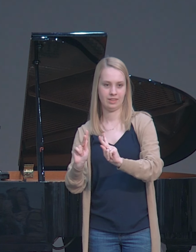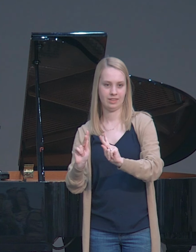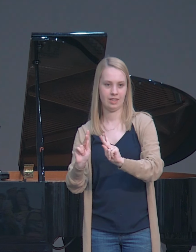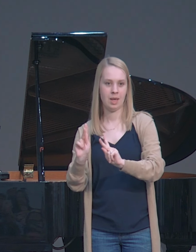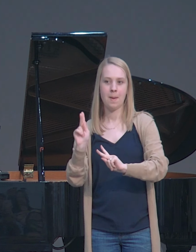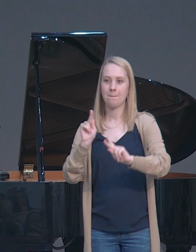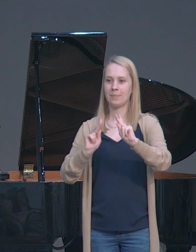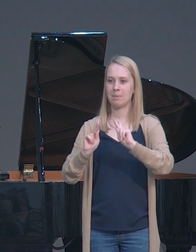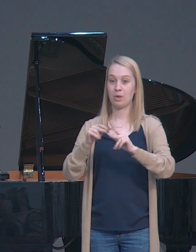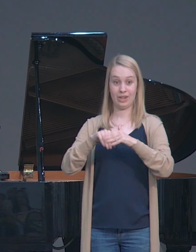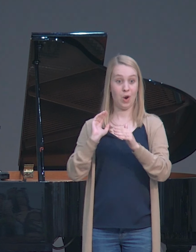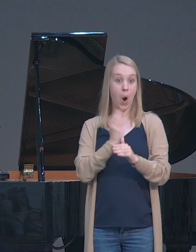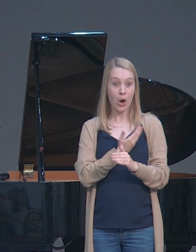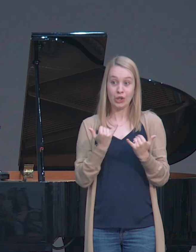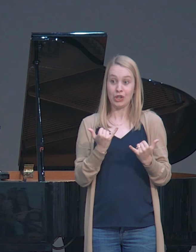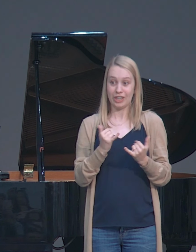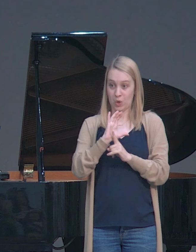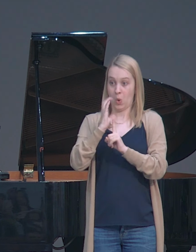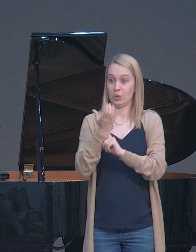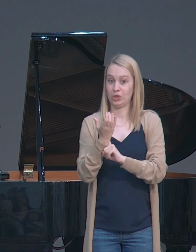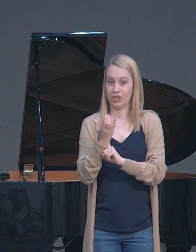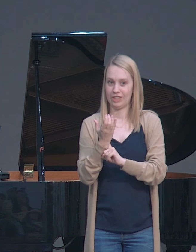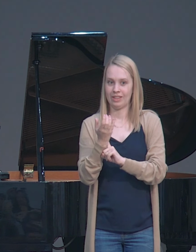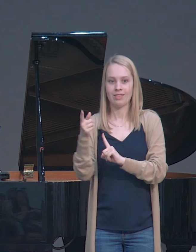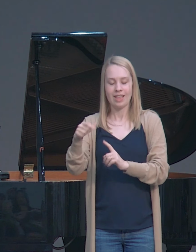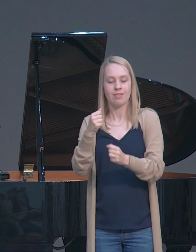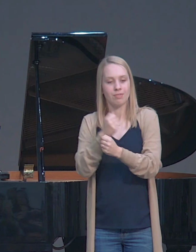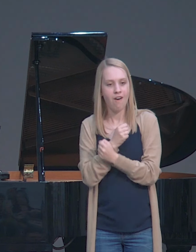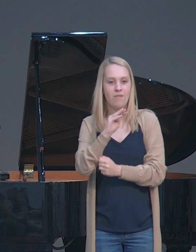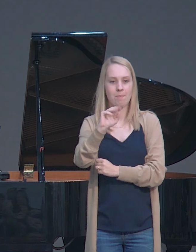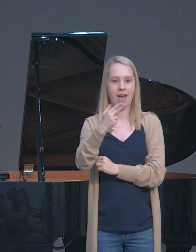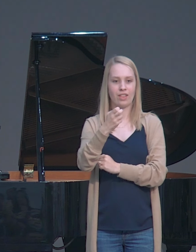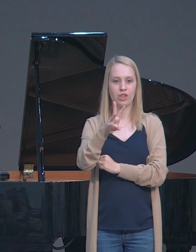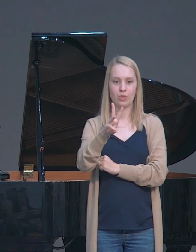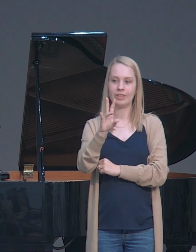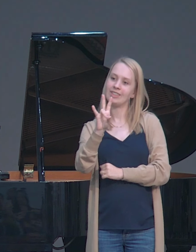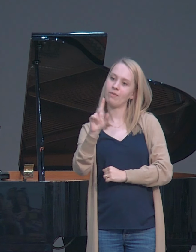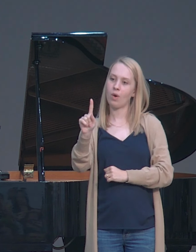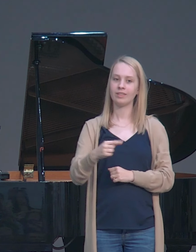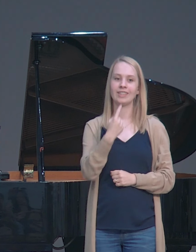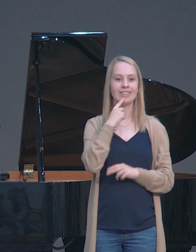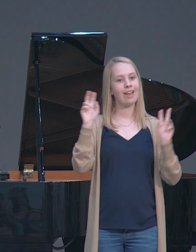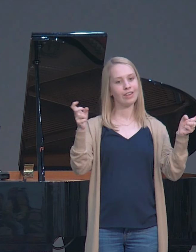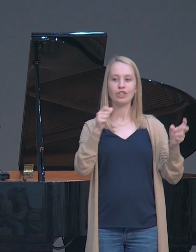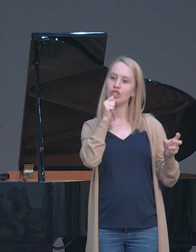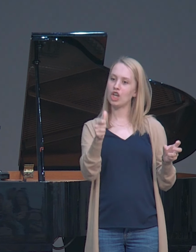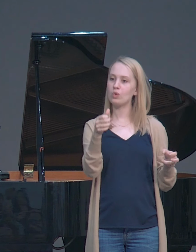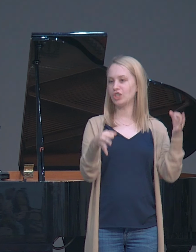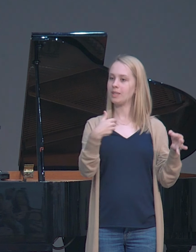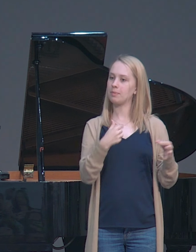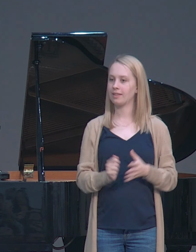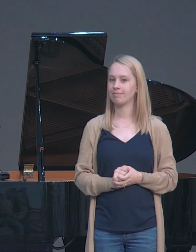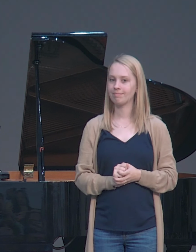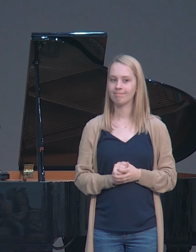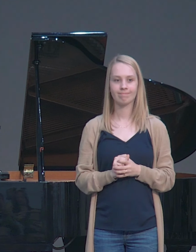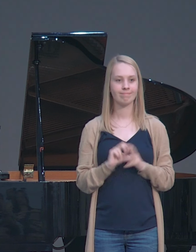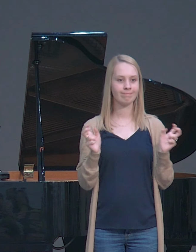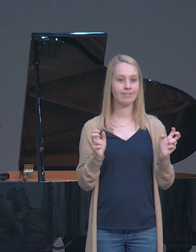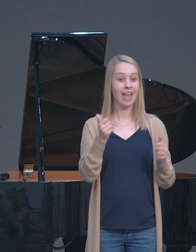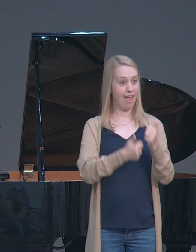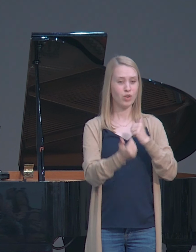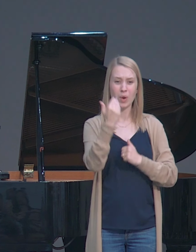people in our culture, than Matthew 7:1. Don't judge me, right? Everyone knows the Bible says